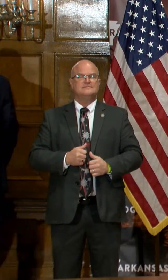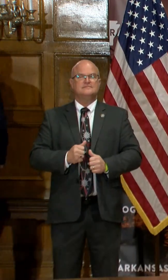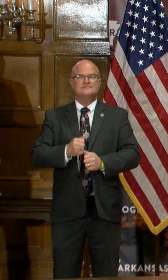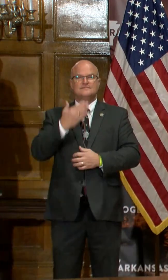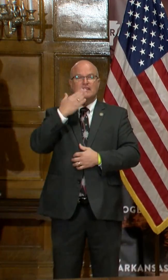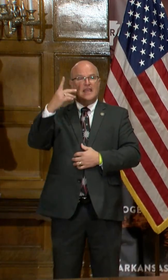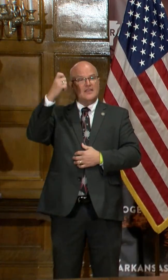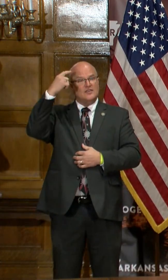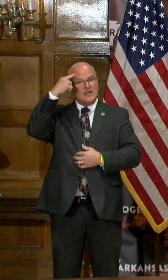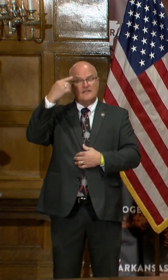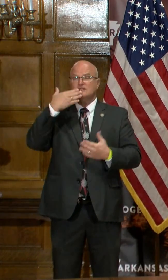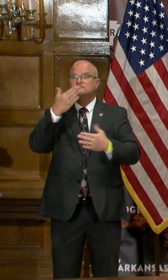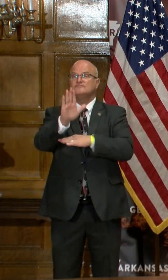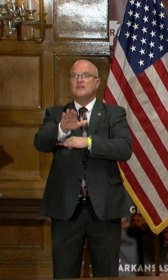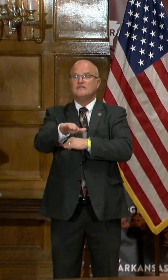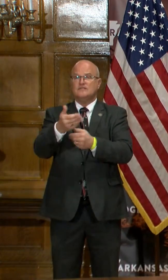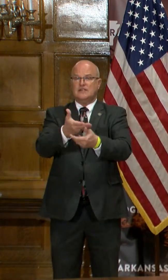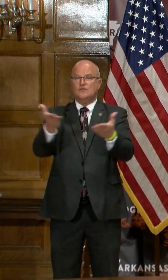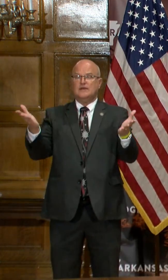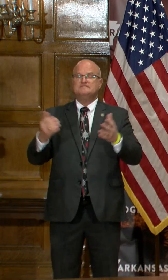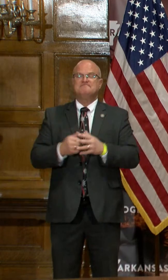Thank you, Governor. Good afternoon, everyone.